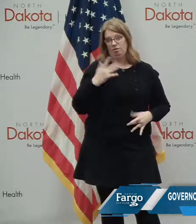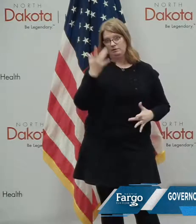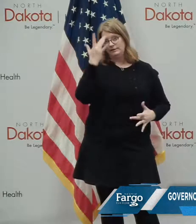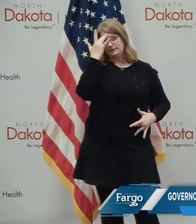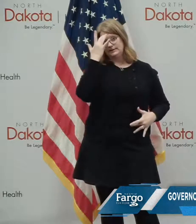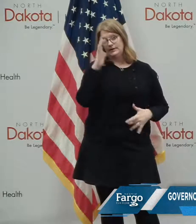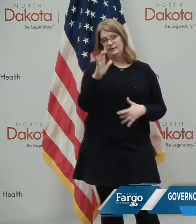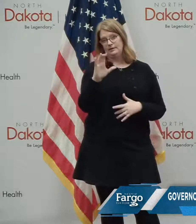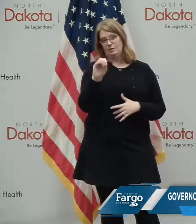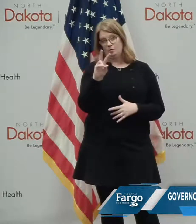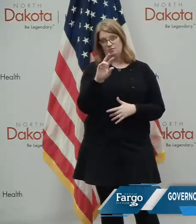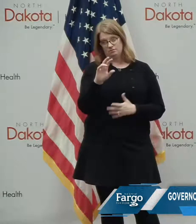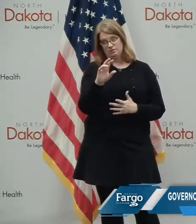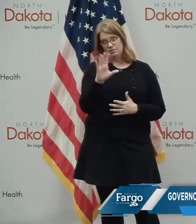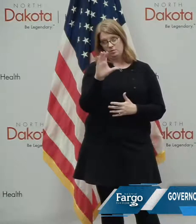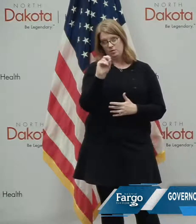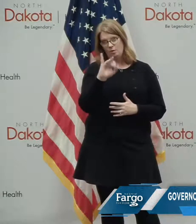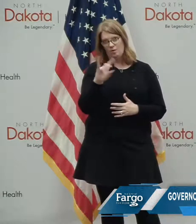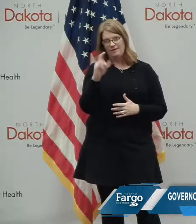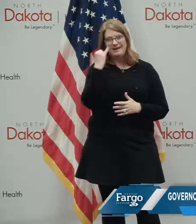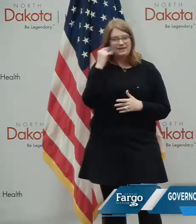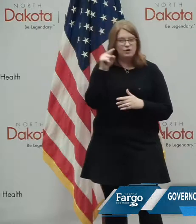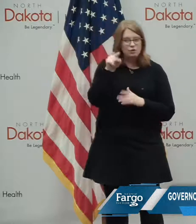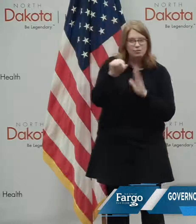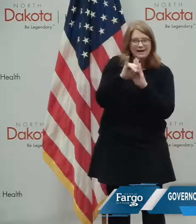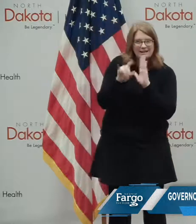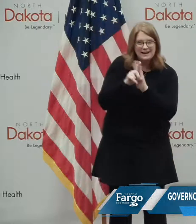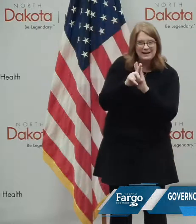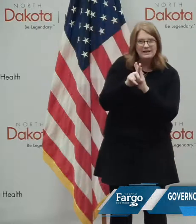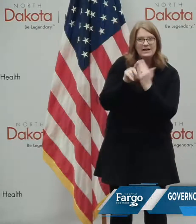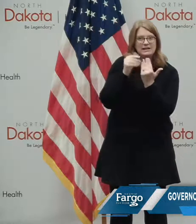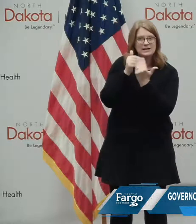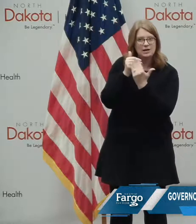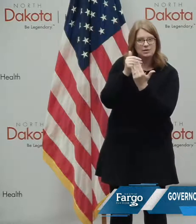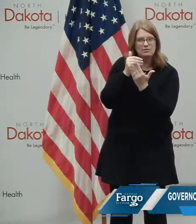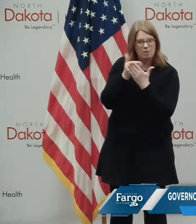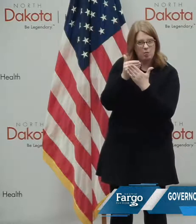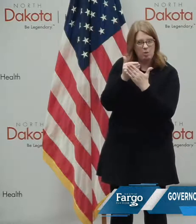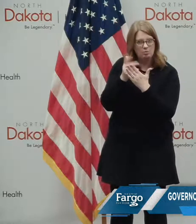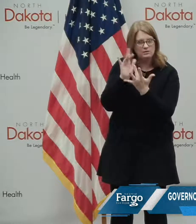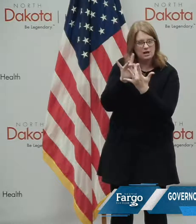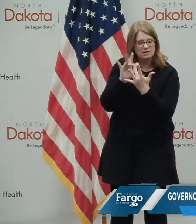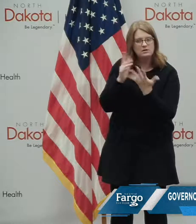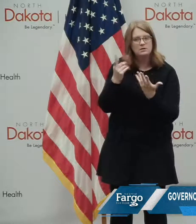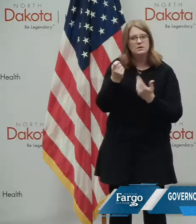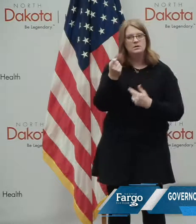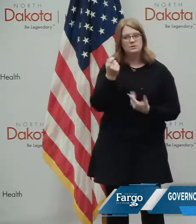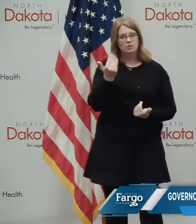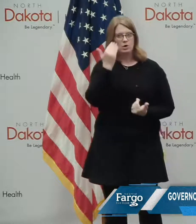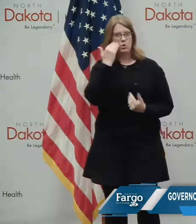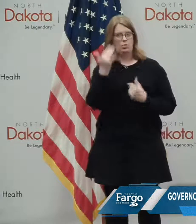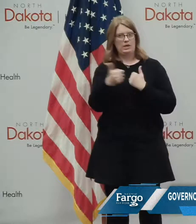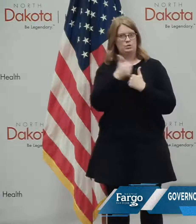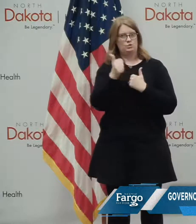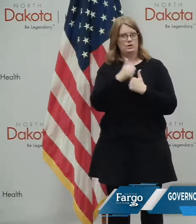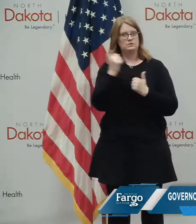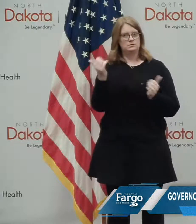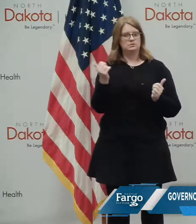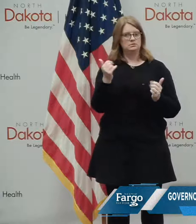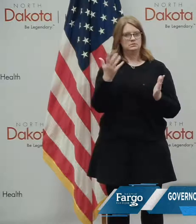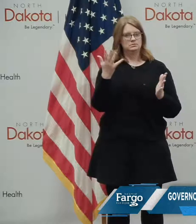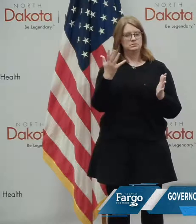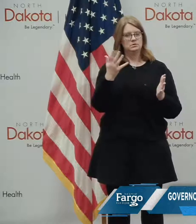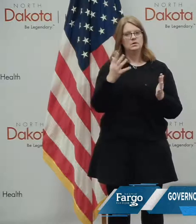close contact. But having said that, so we know there's risk, we want to make sure that we're achieving the